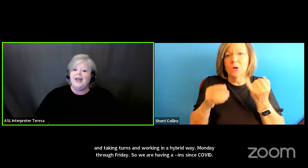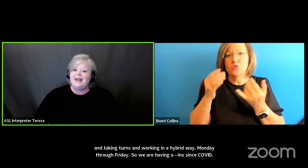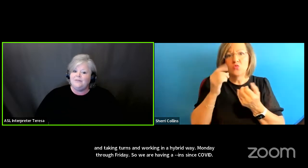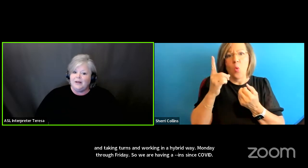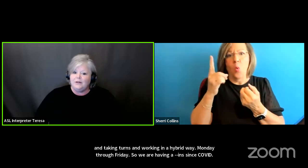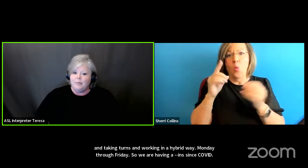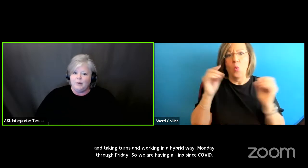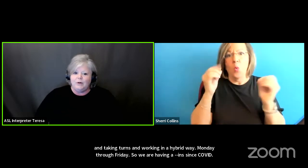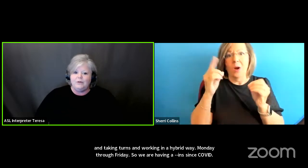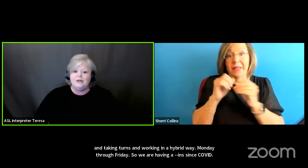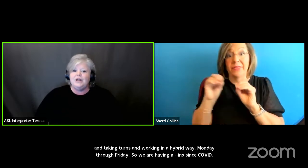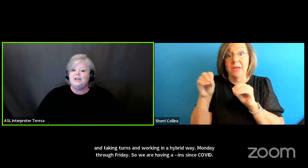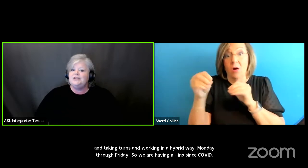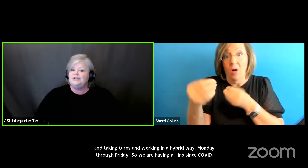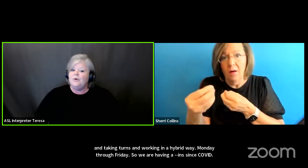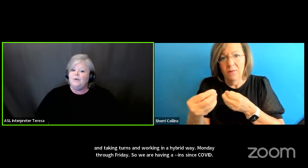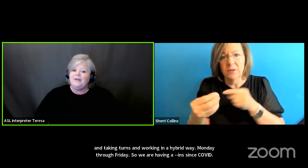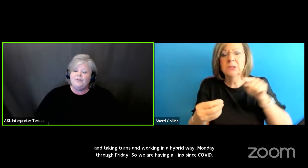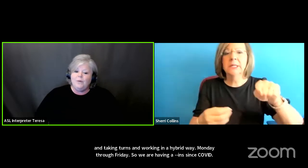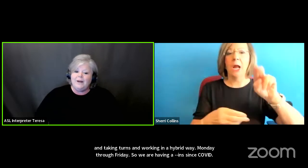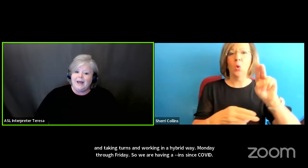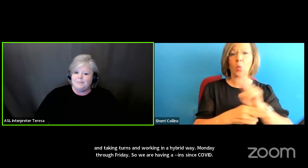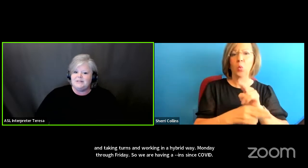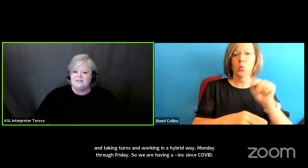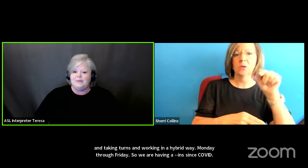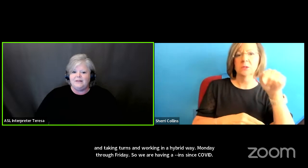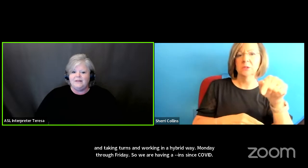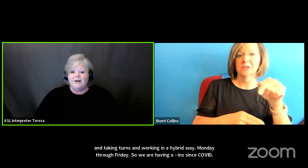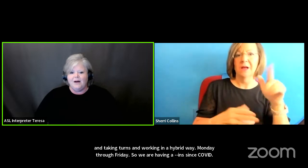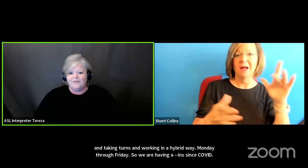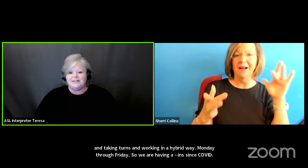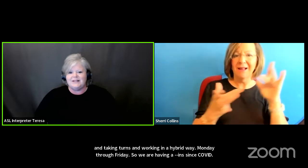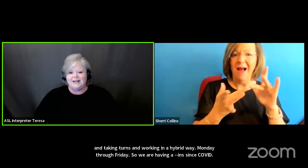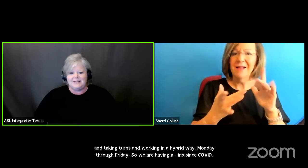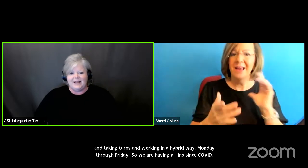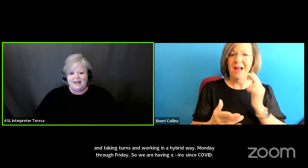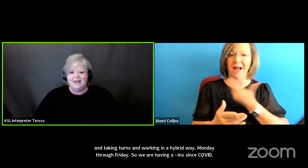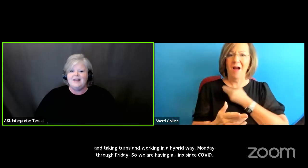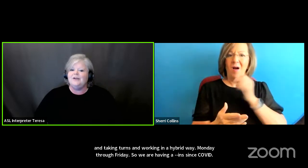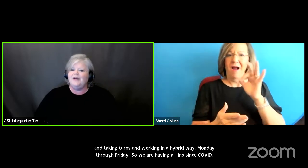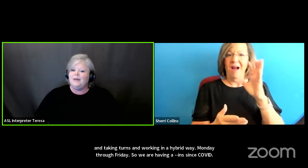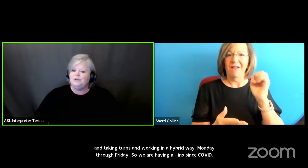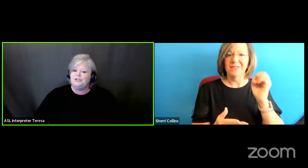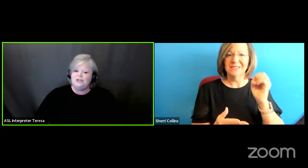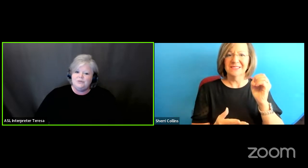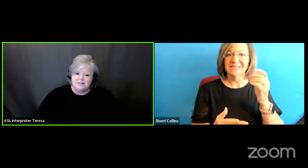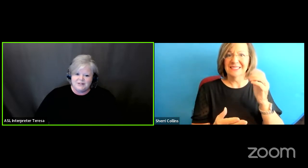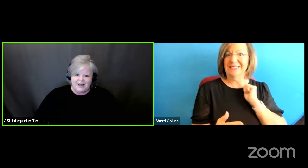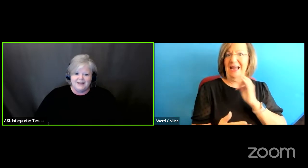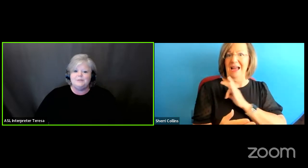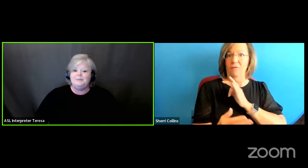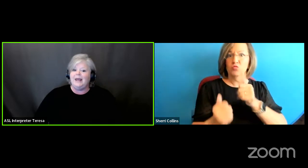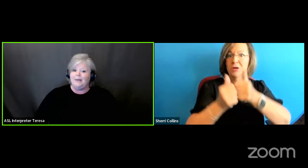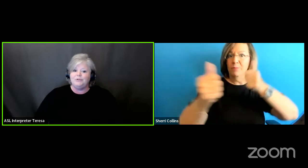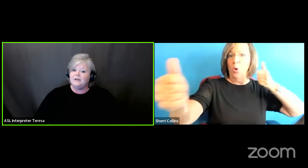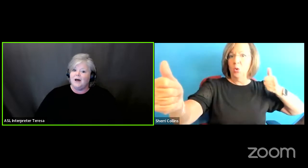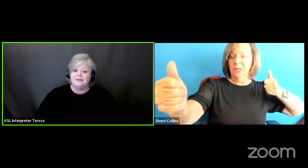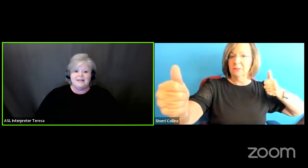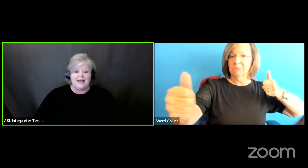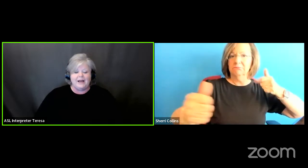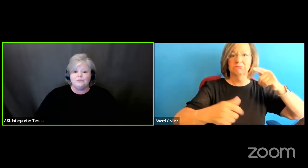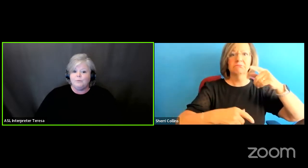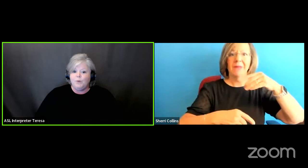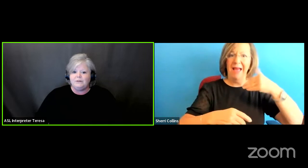there and available. So if no one happens to be in that office that day, they're able to use that to be able